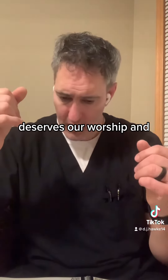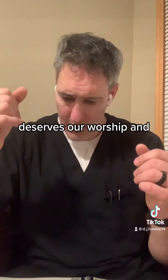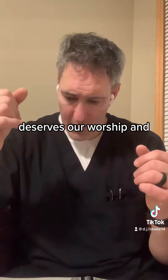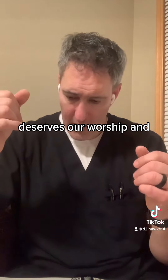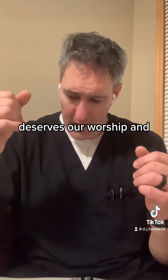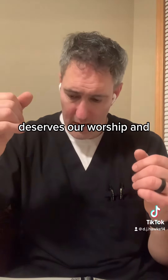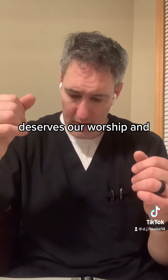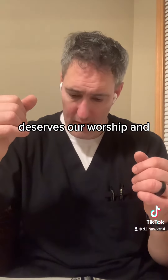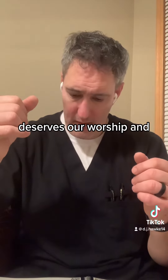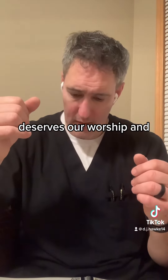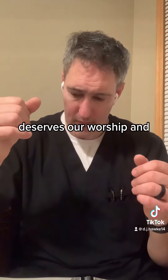And